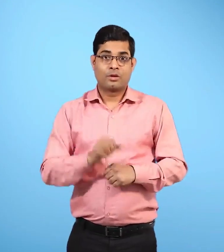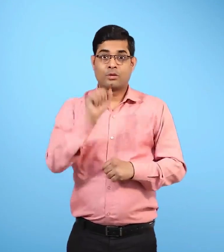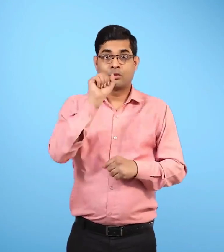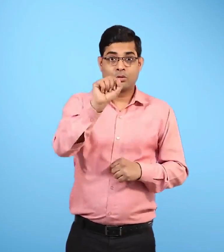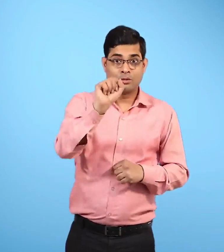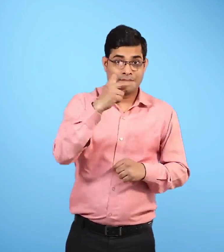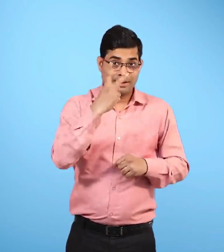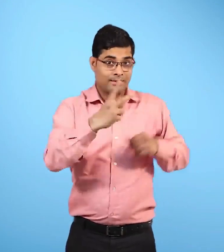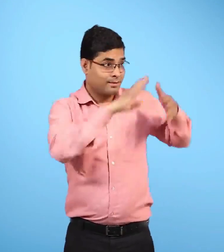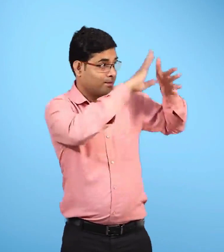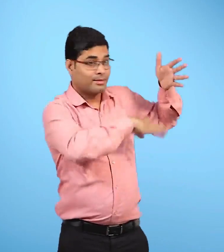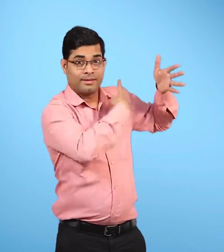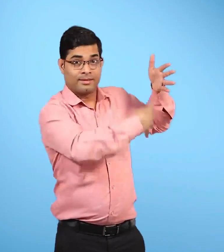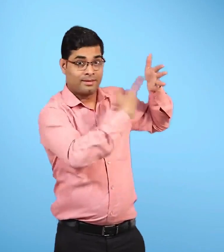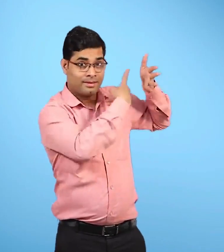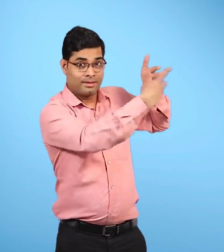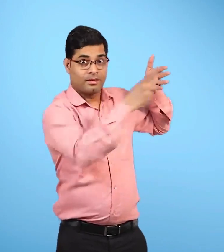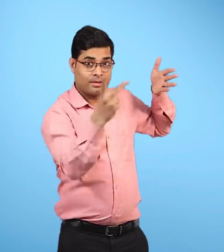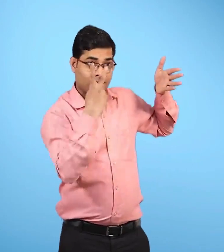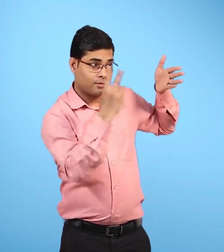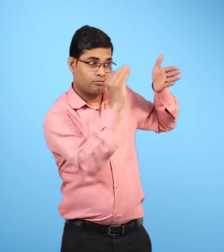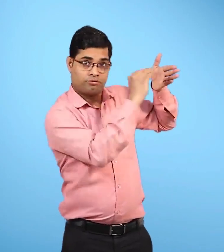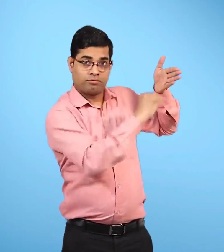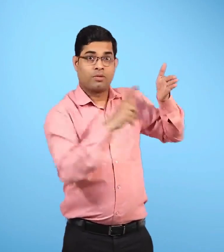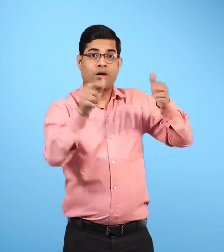Write your answer in the grid provided.